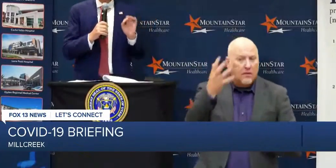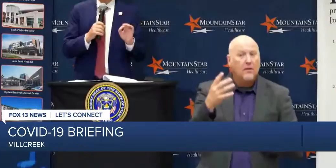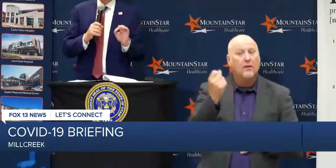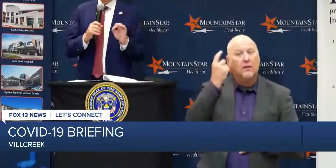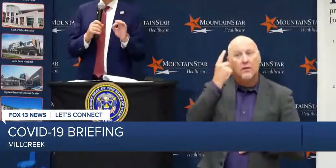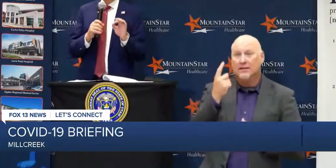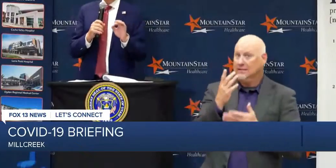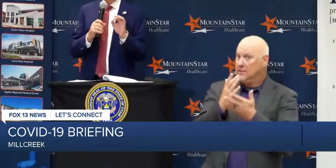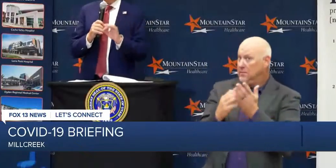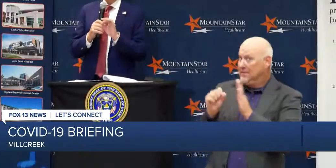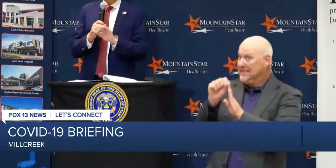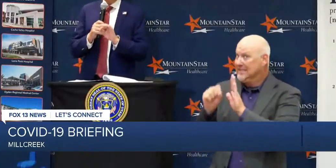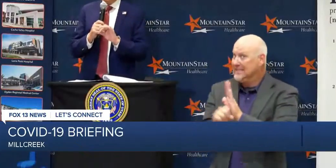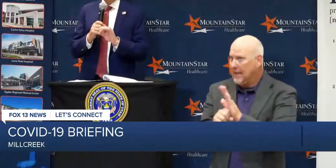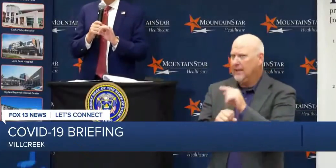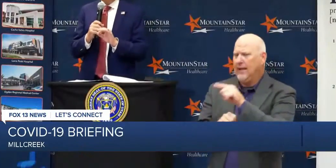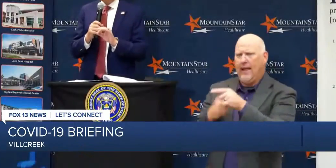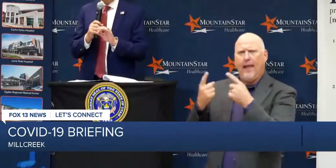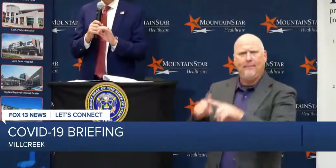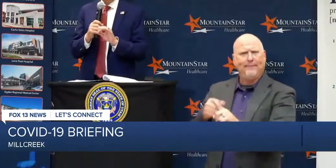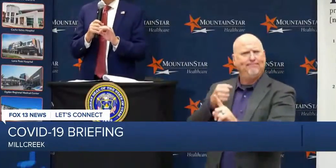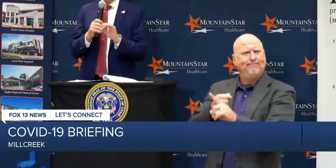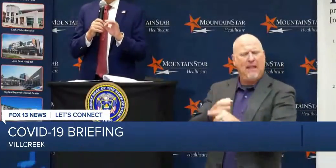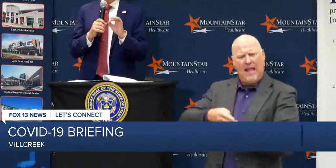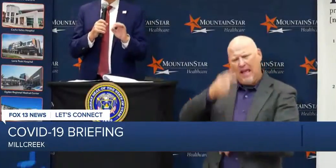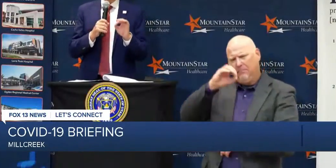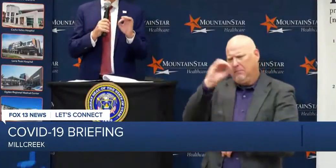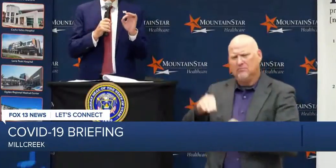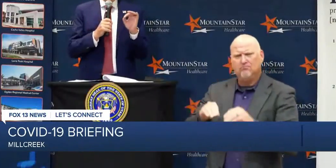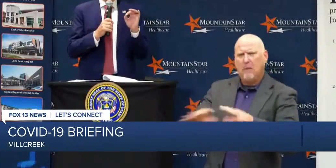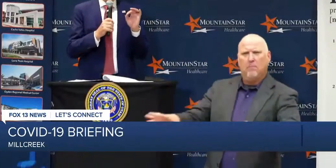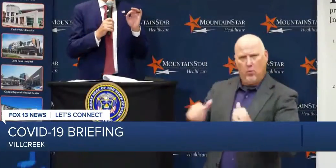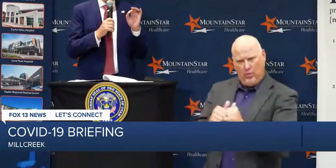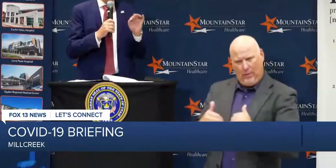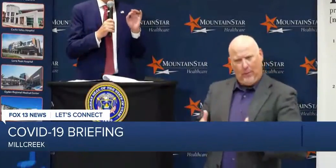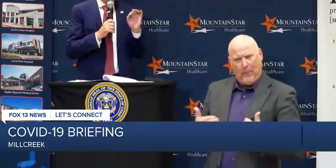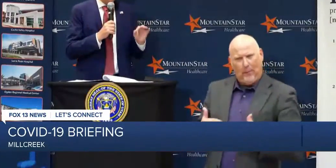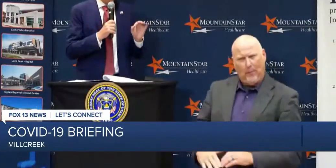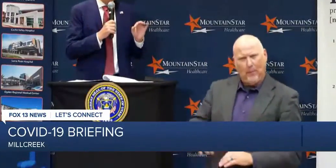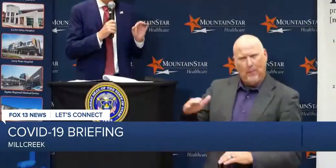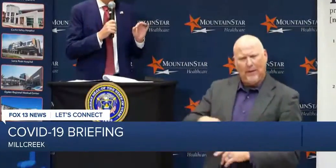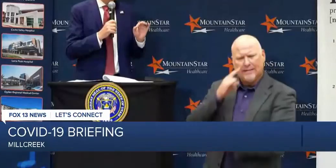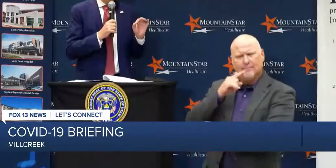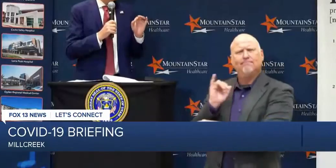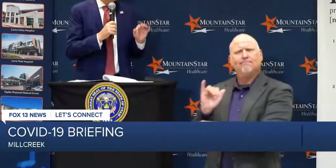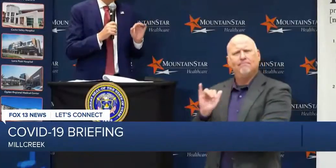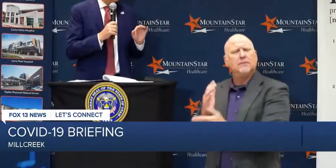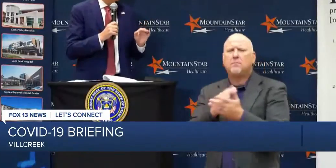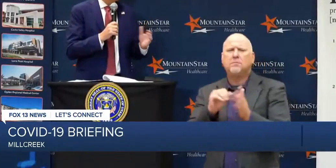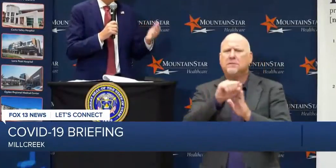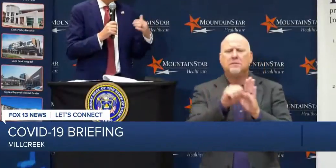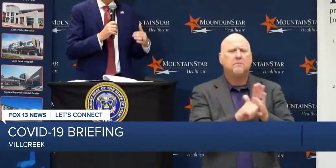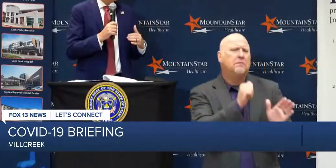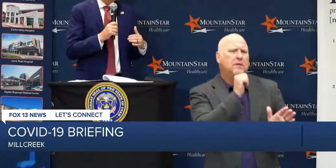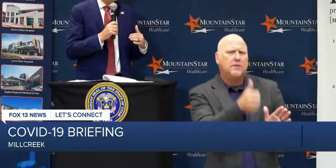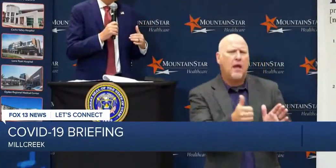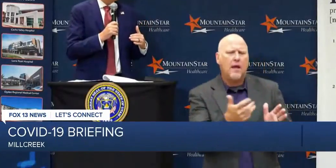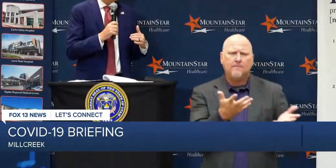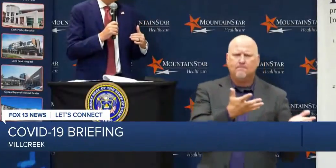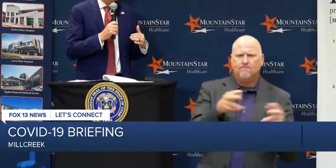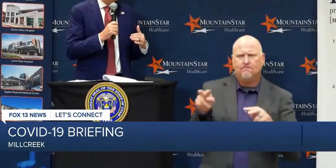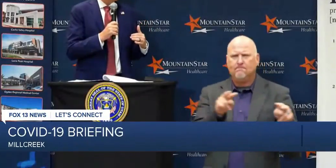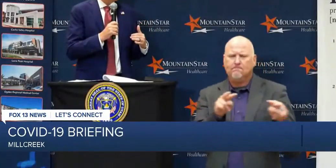It may not surprise you to learn where those states are. Those are happening in states where there is a